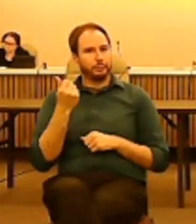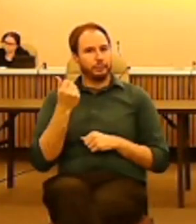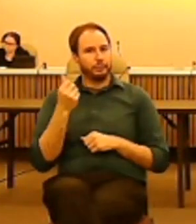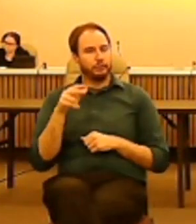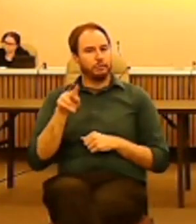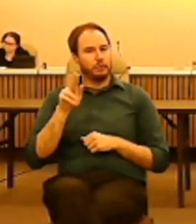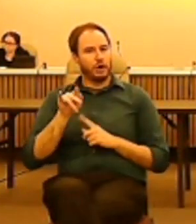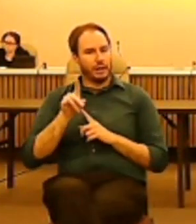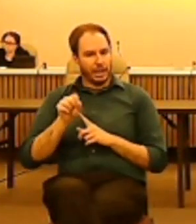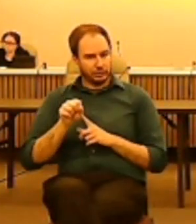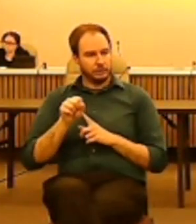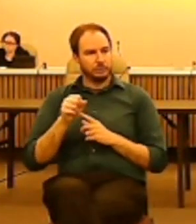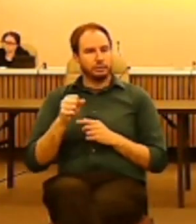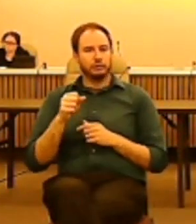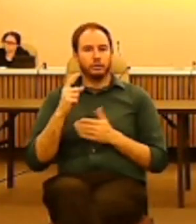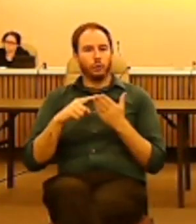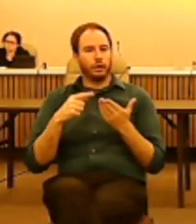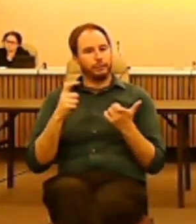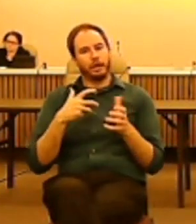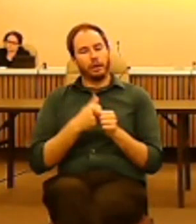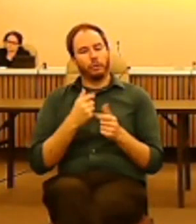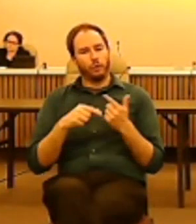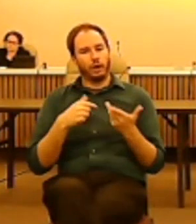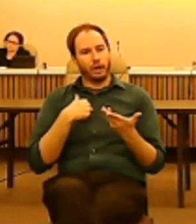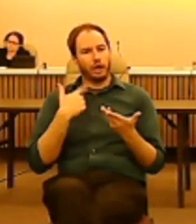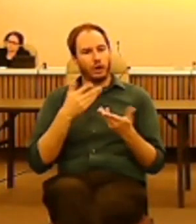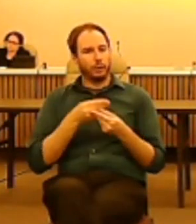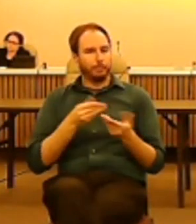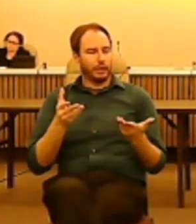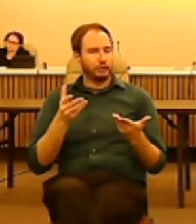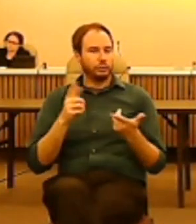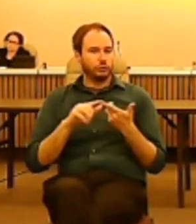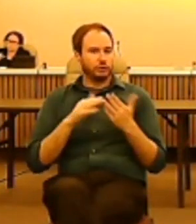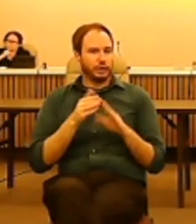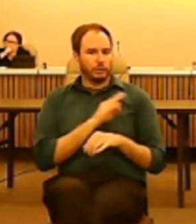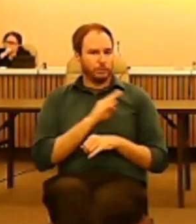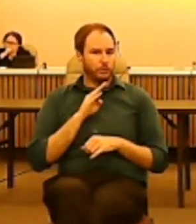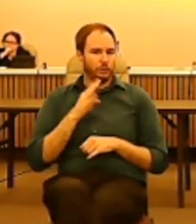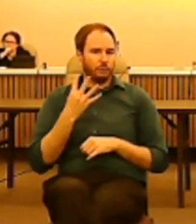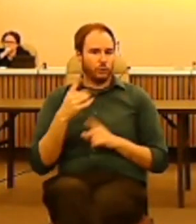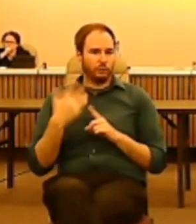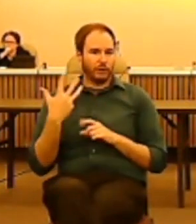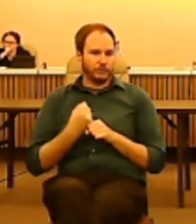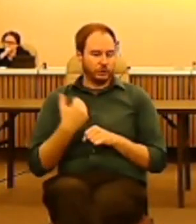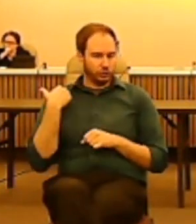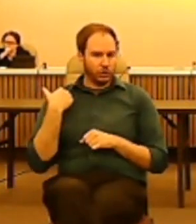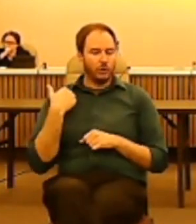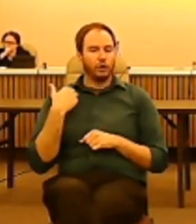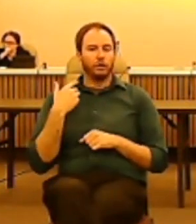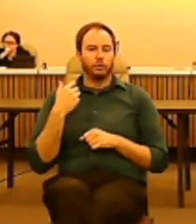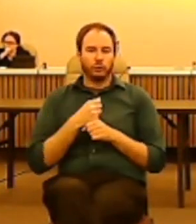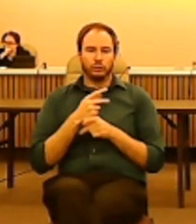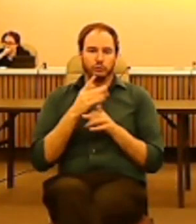parklands, basically an update of what I passed around to the town board 4 or 5 years ago. Supervisor Schultz